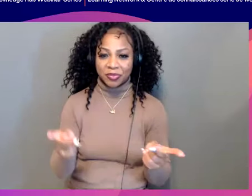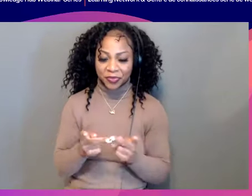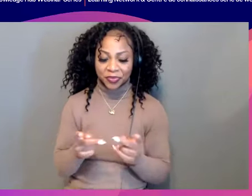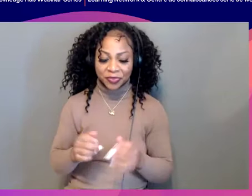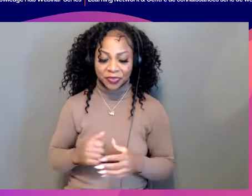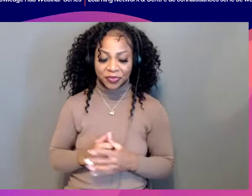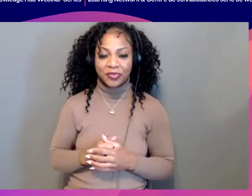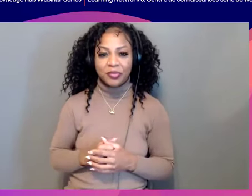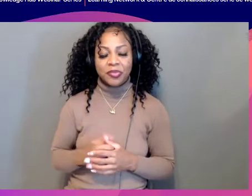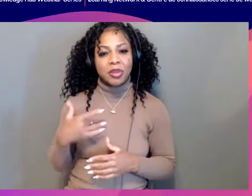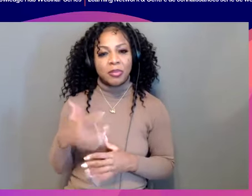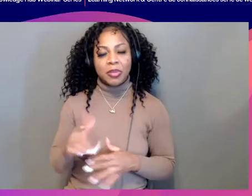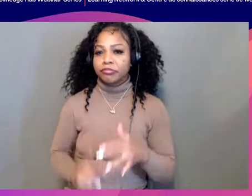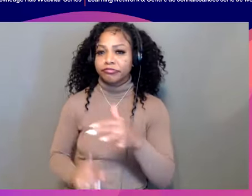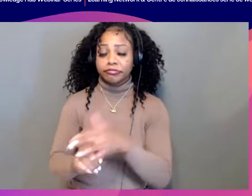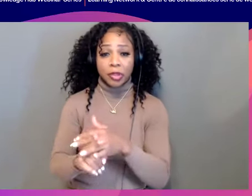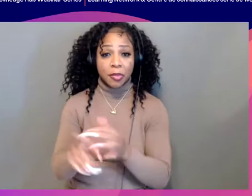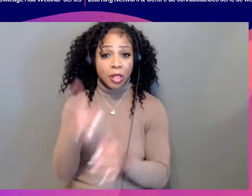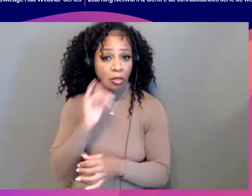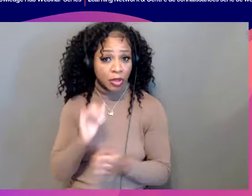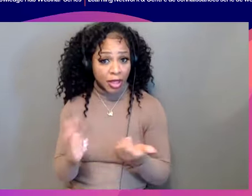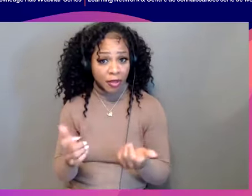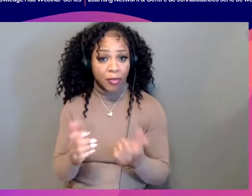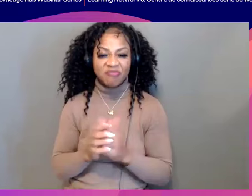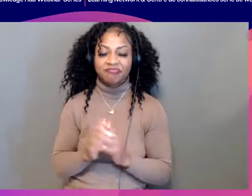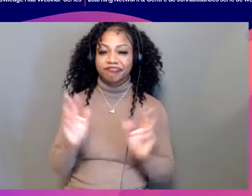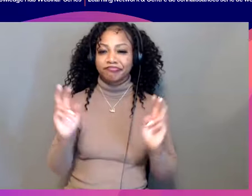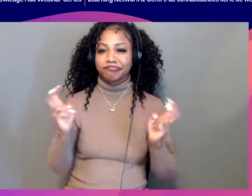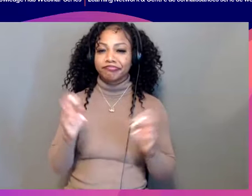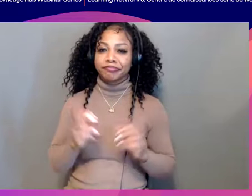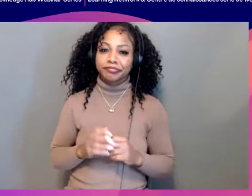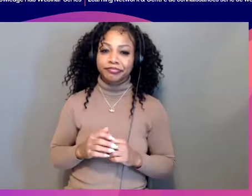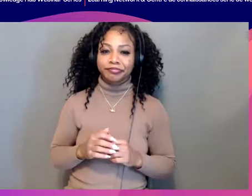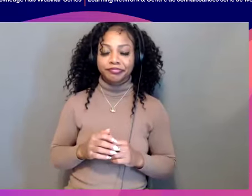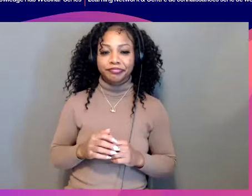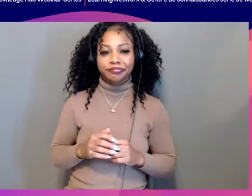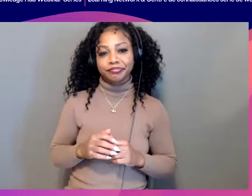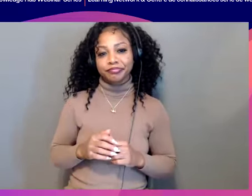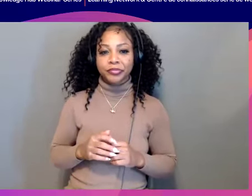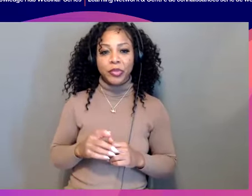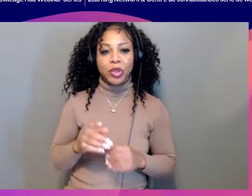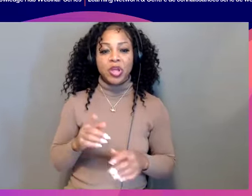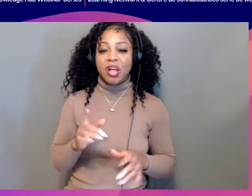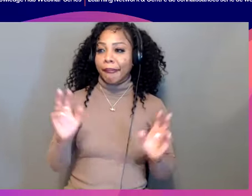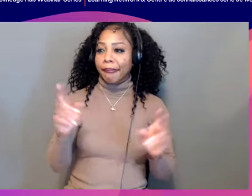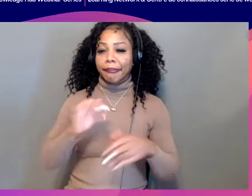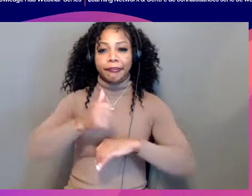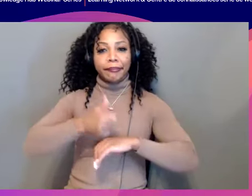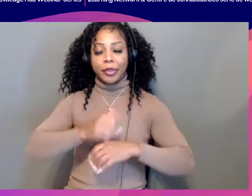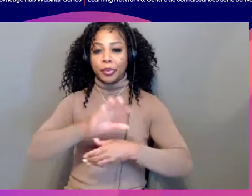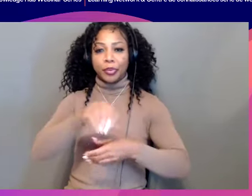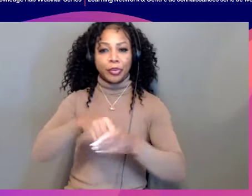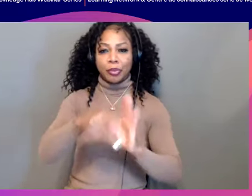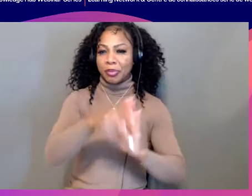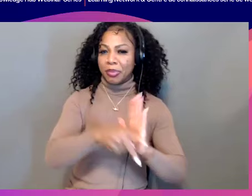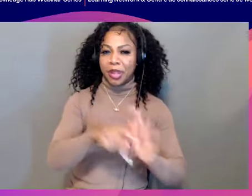It also often shows up in ways that are performative, for example, by having inclusive policies, but not doing the